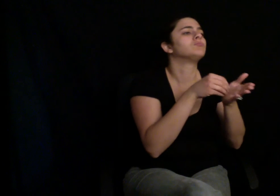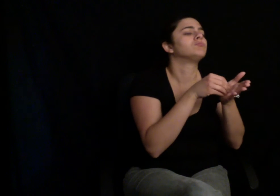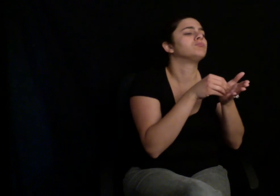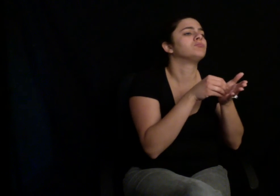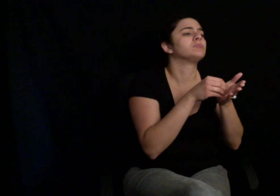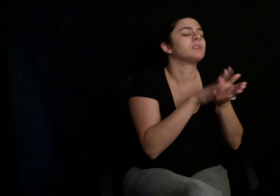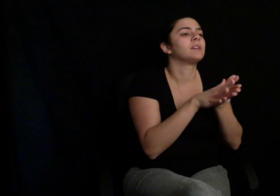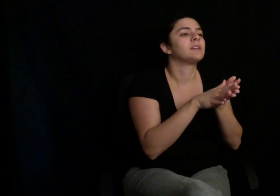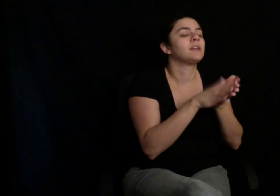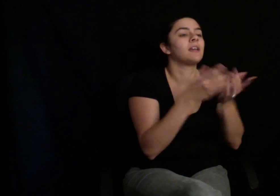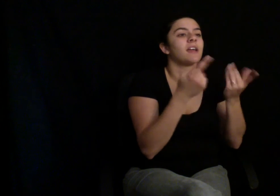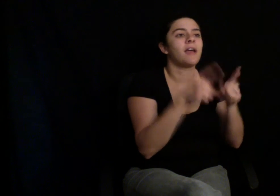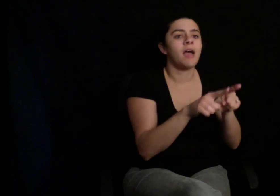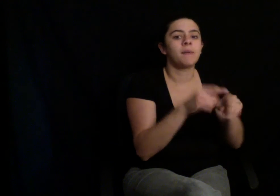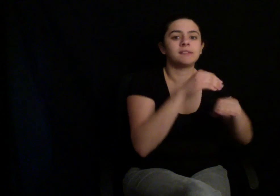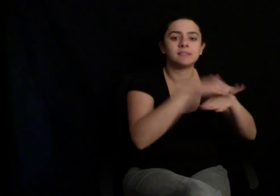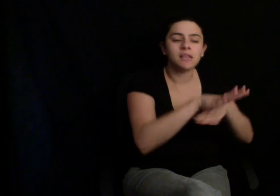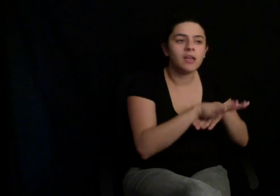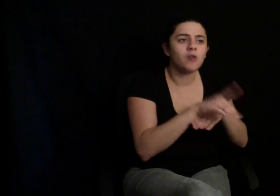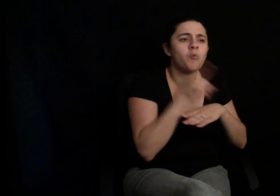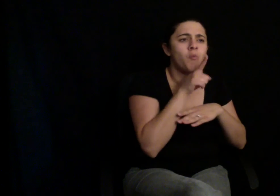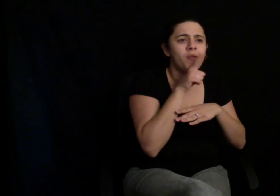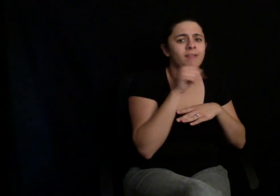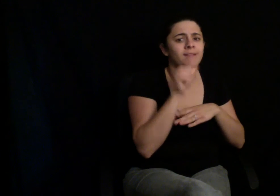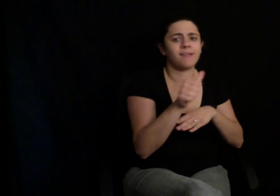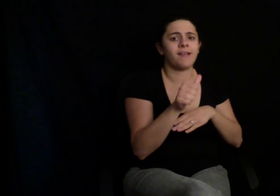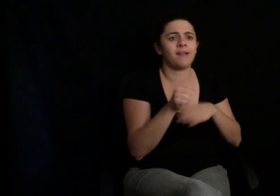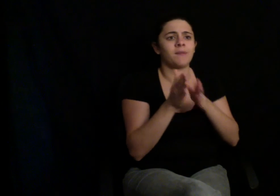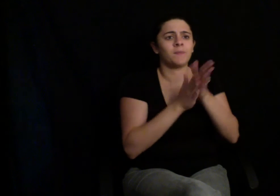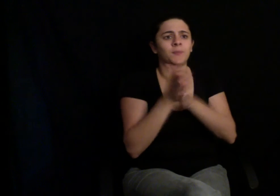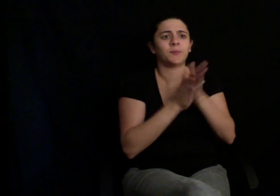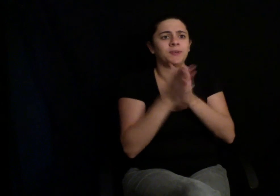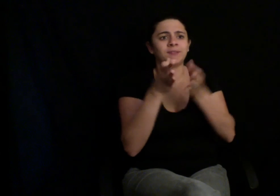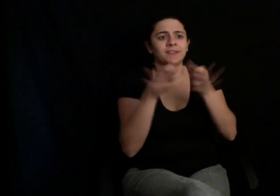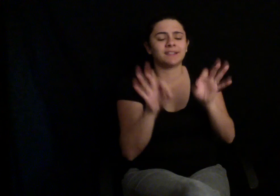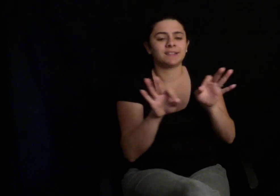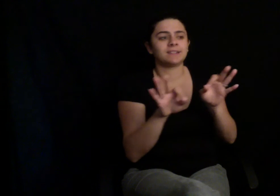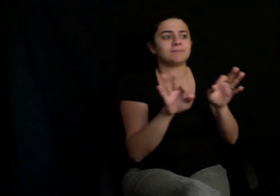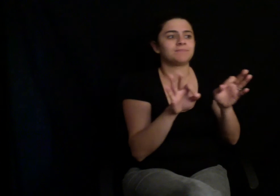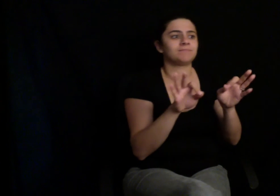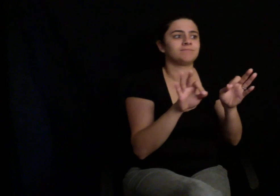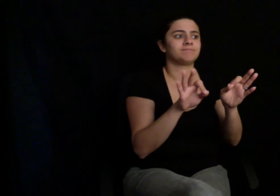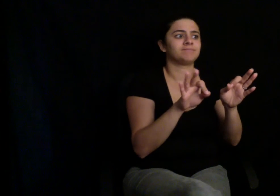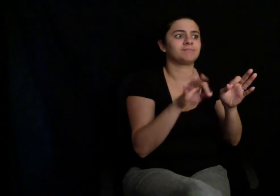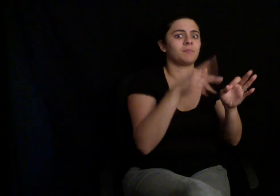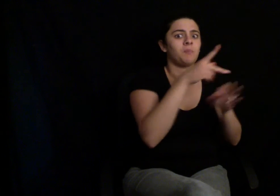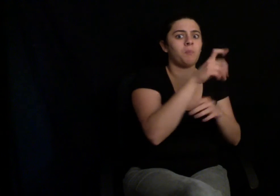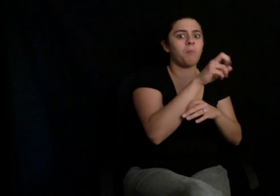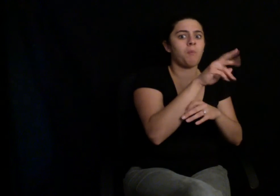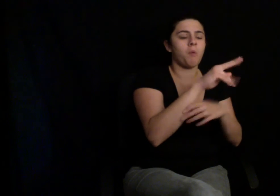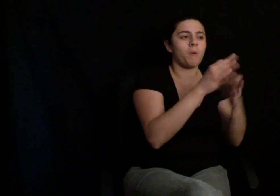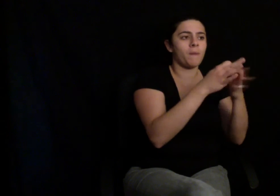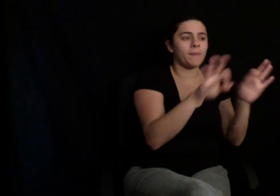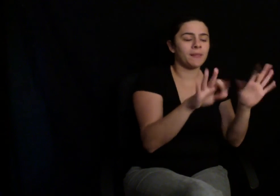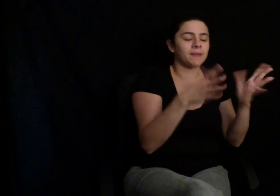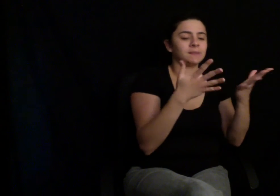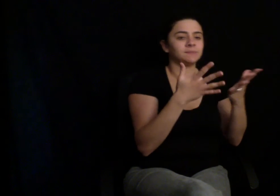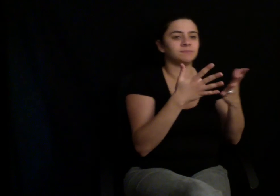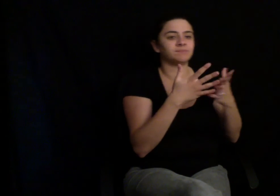really like to troll NoFap, as well as clinical psychiatrists. They like to criticize it. Some people say that porn addiction